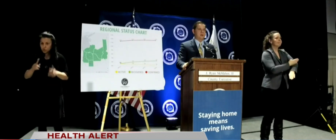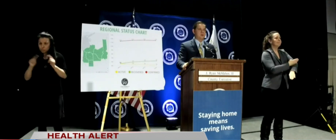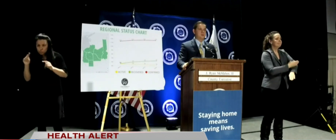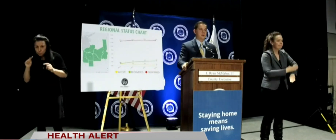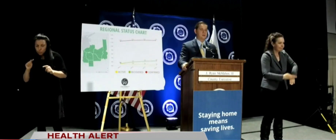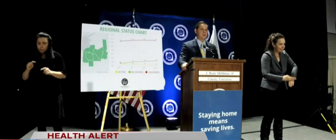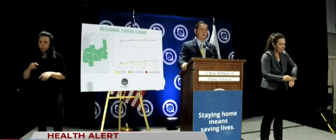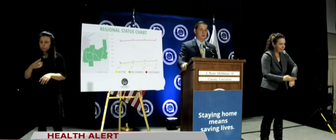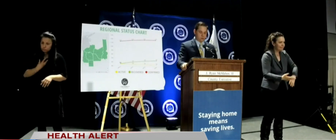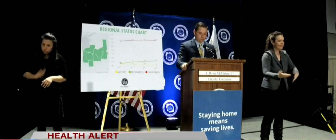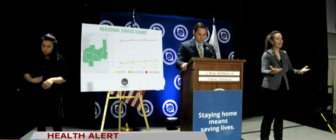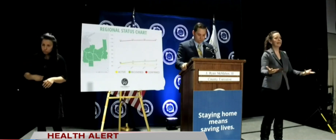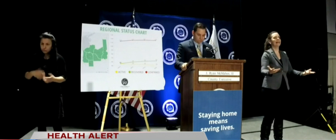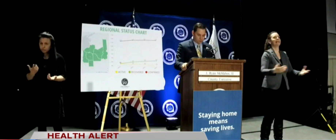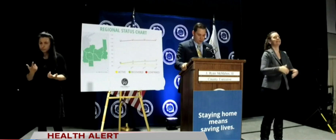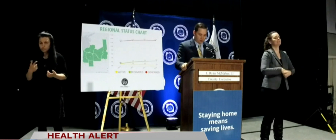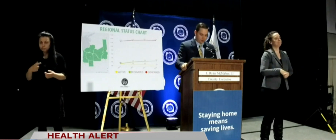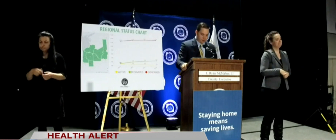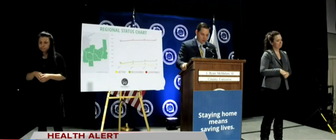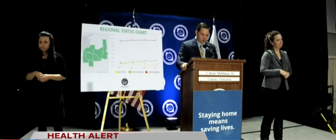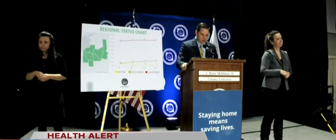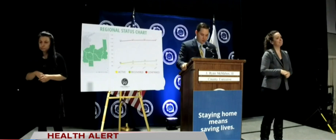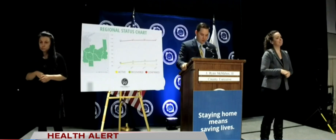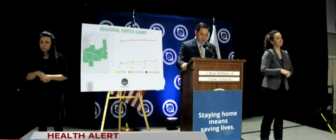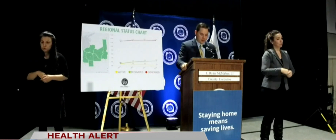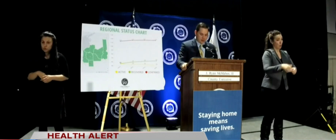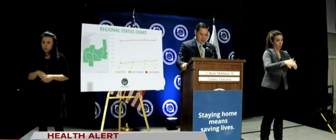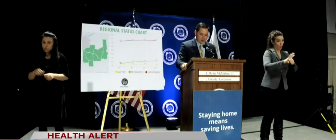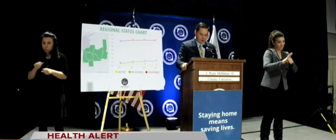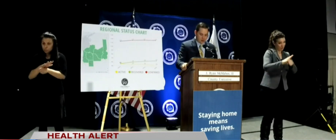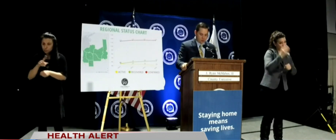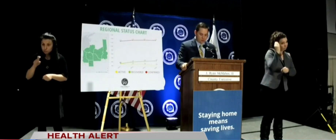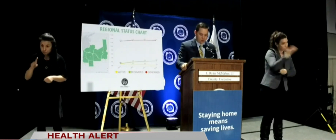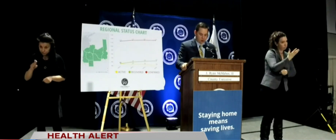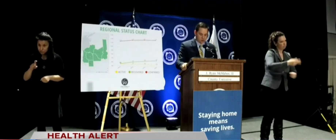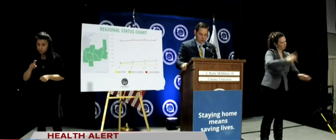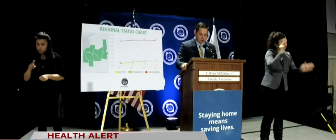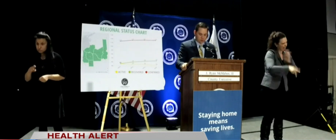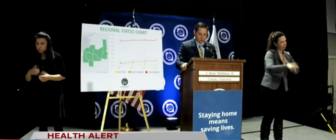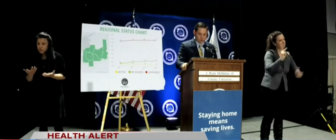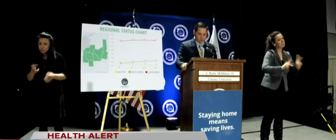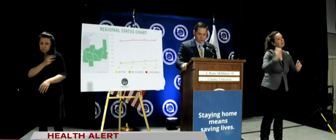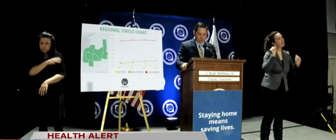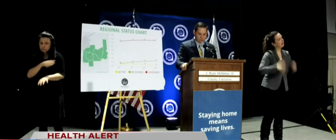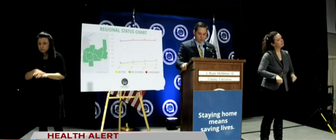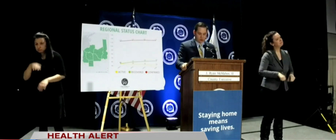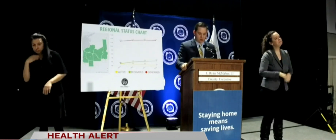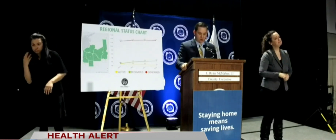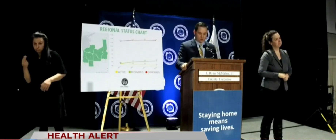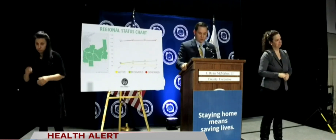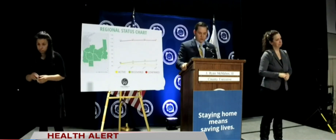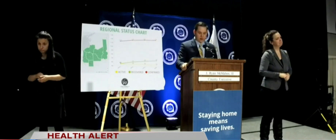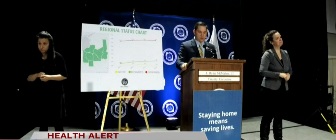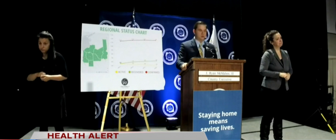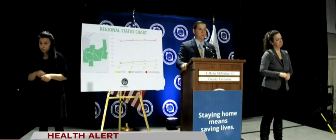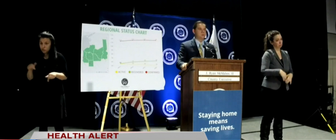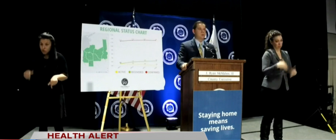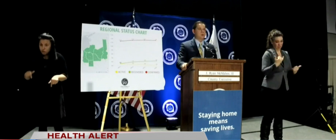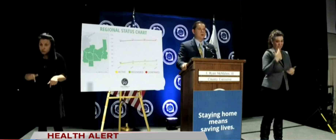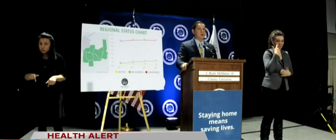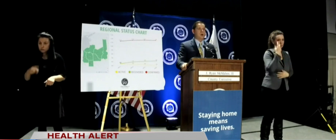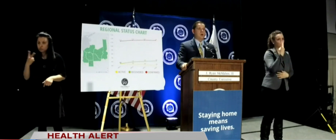reality that this virus is a killer. And today we've lost 2 neighbors to this